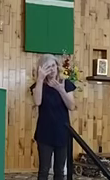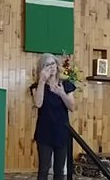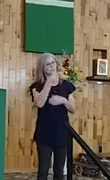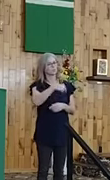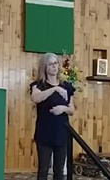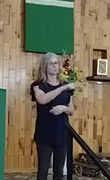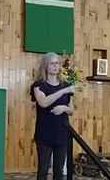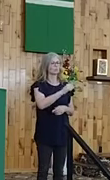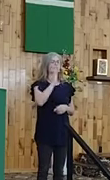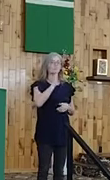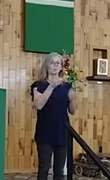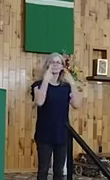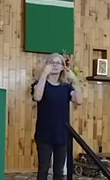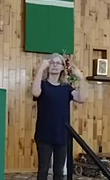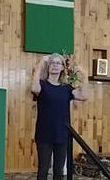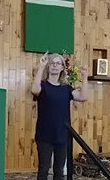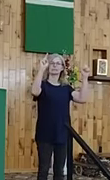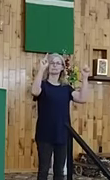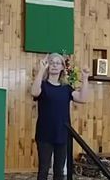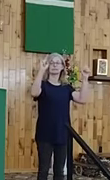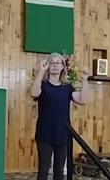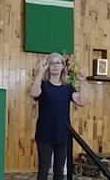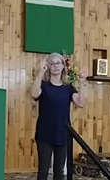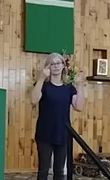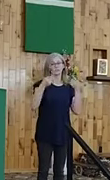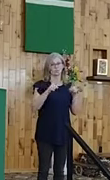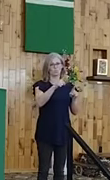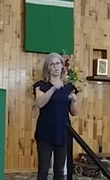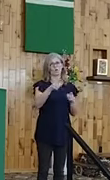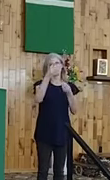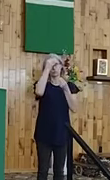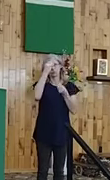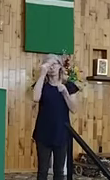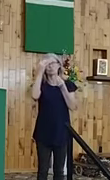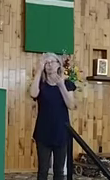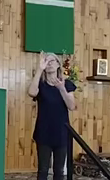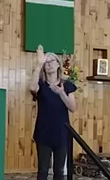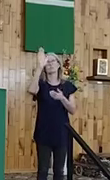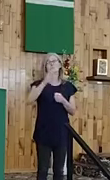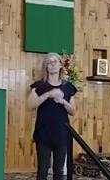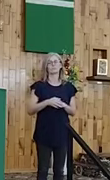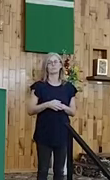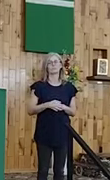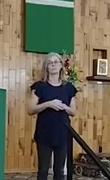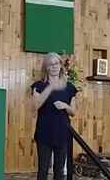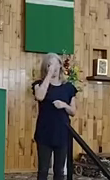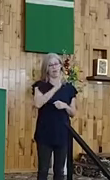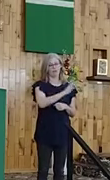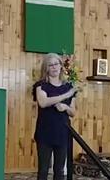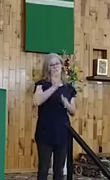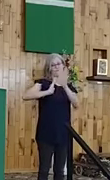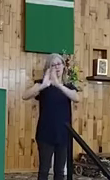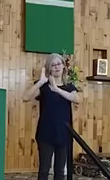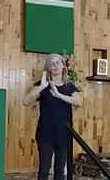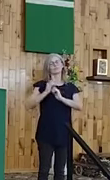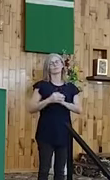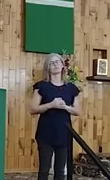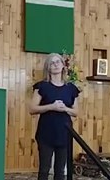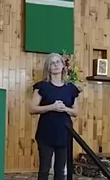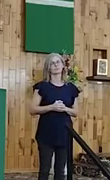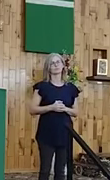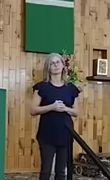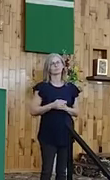and prosper the more in keeping with the promise of the Lord, the God of your fathers, to give you a